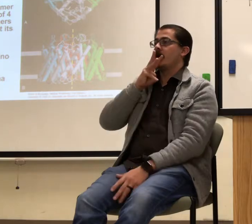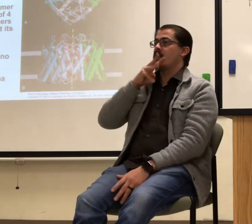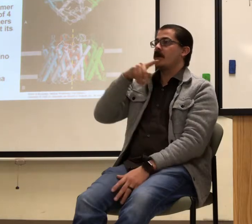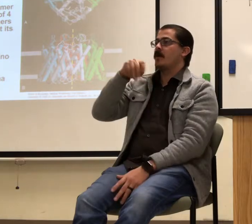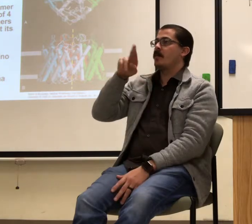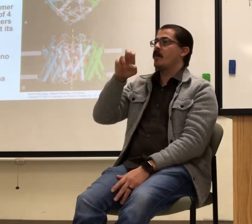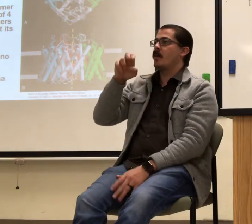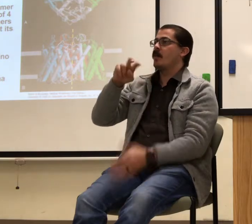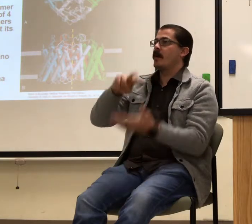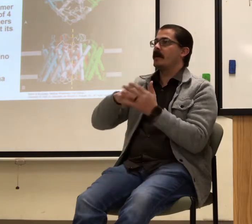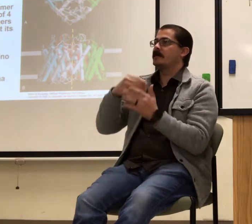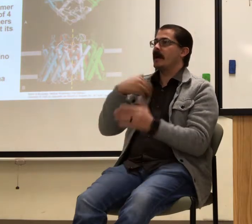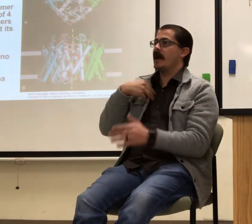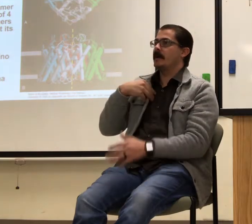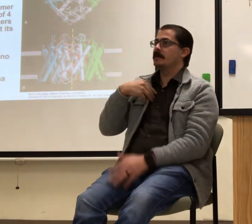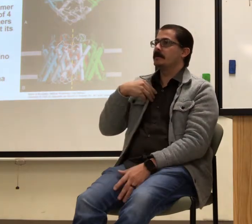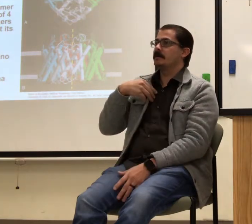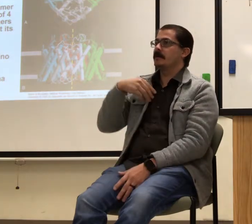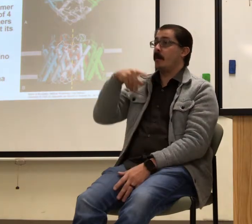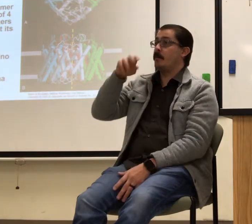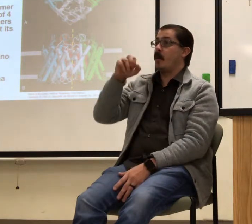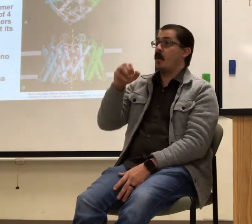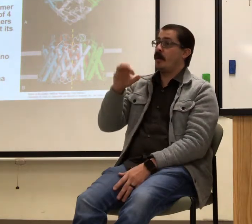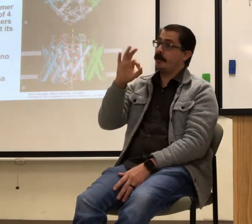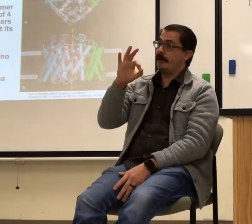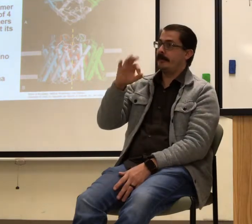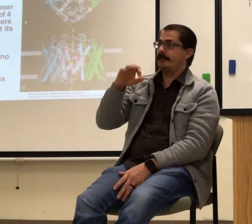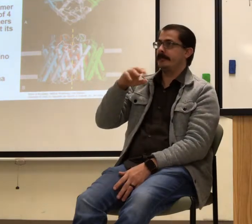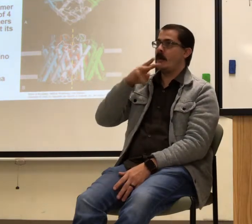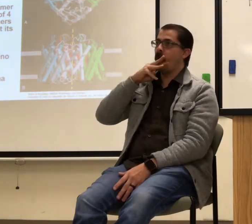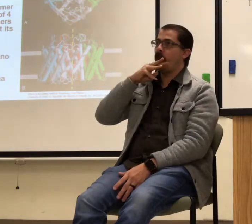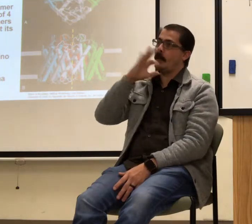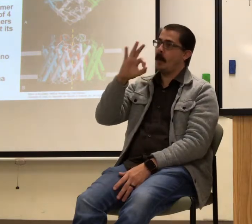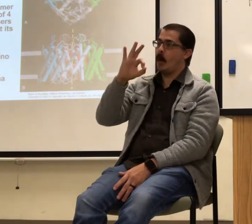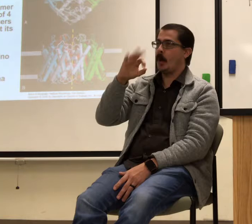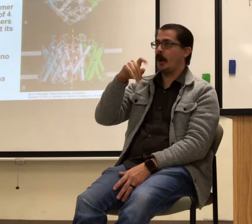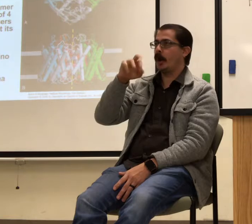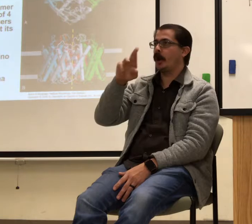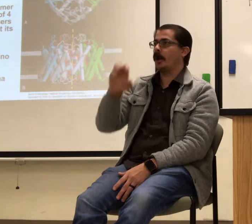means that it's got a pore in it. It's a water pore.